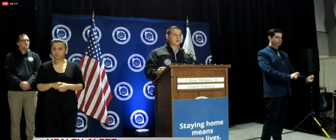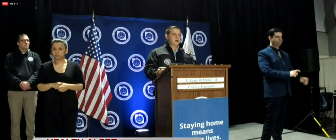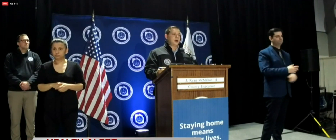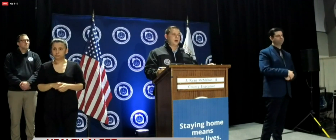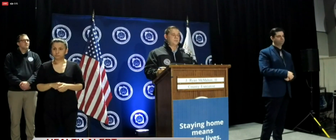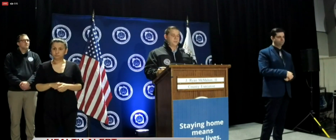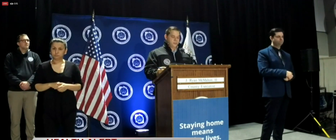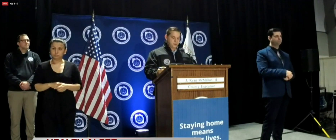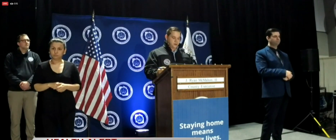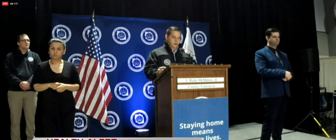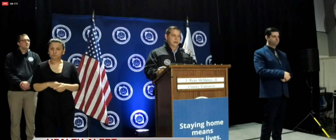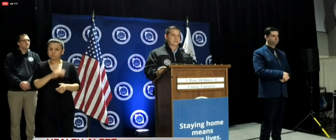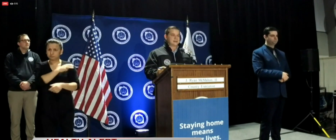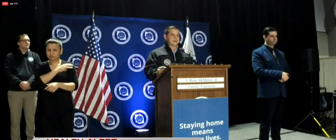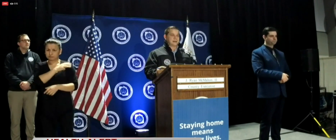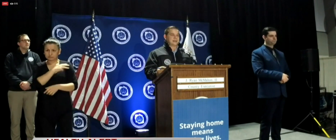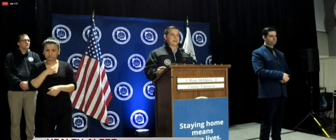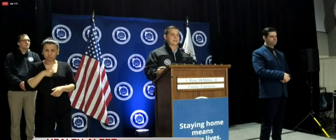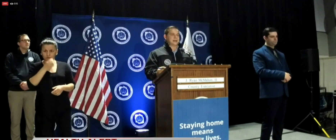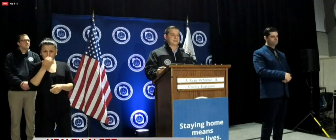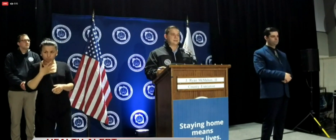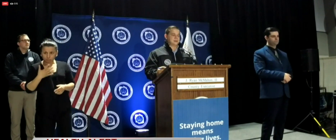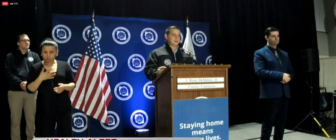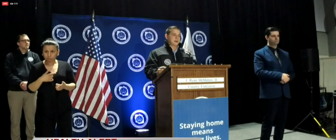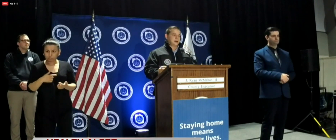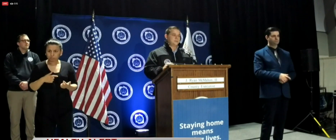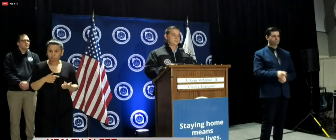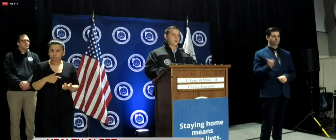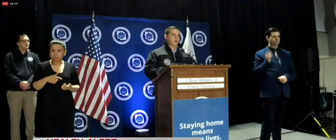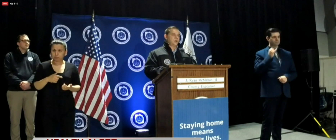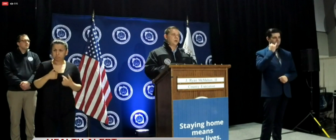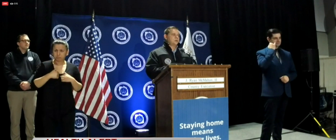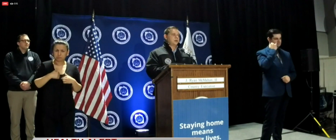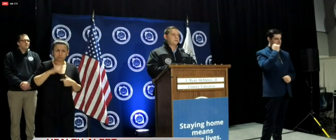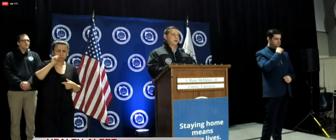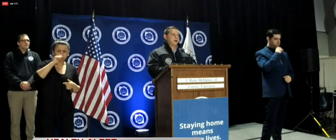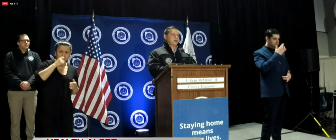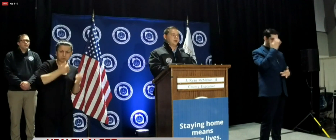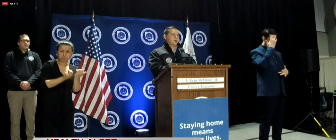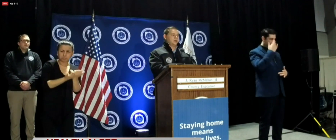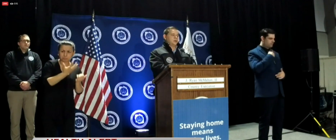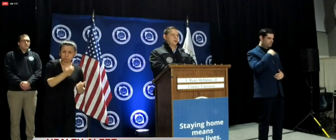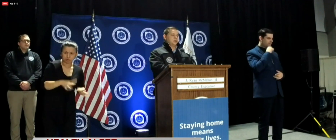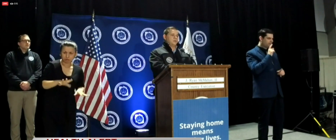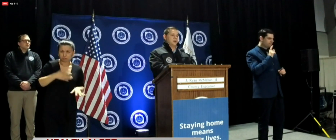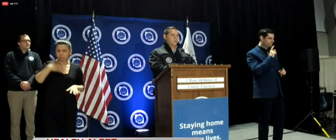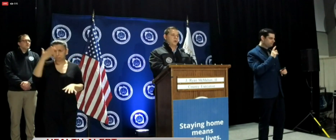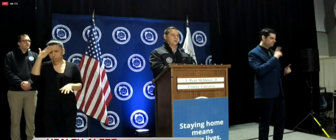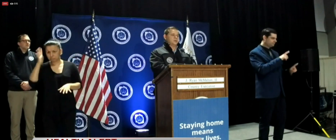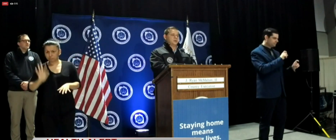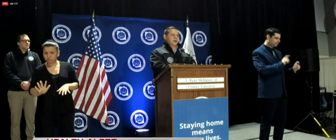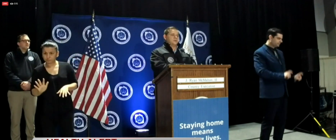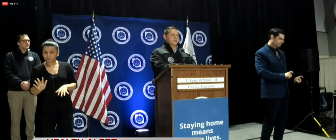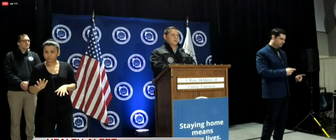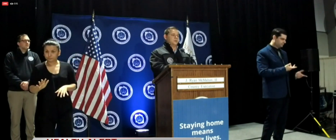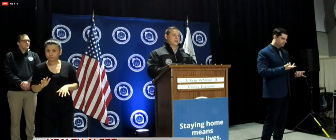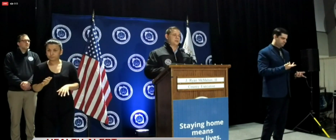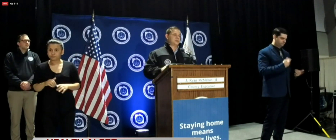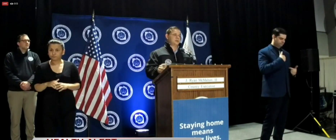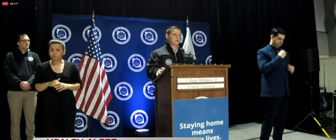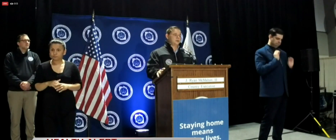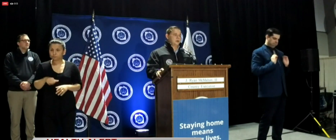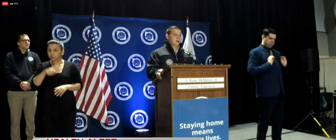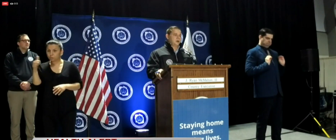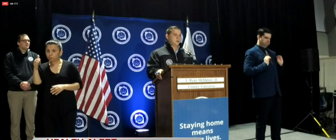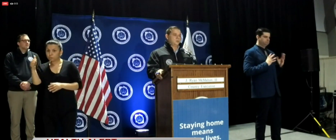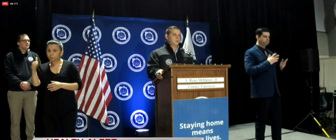day. I'm not sick. I'm not getting a test. So they've done. I know in Cayuga they've had a more concerted effort with